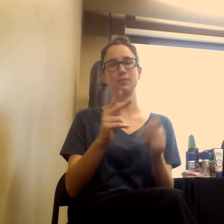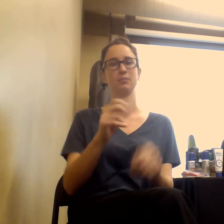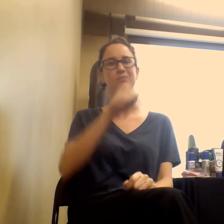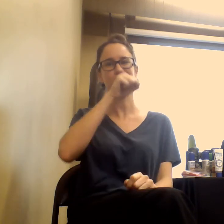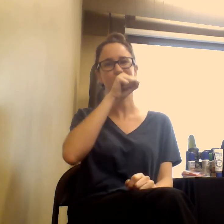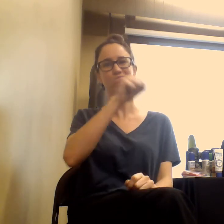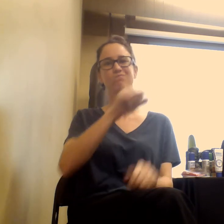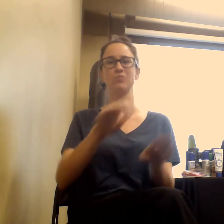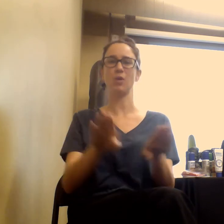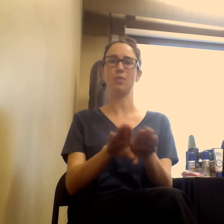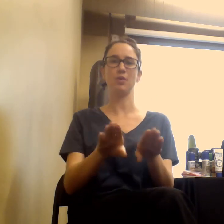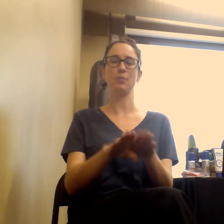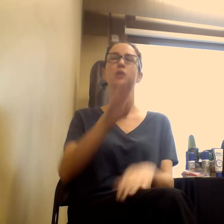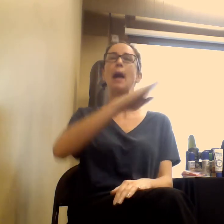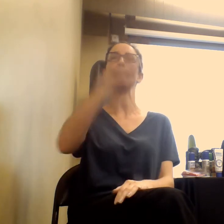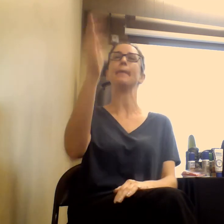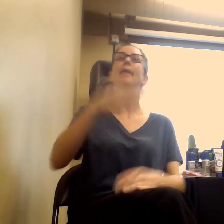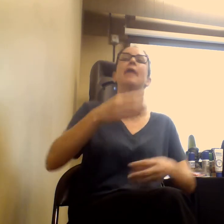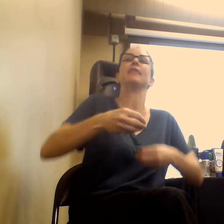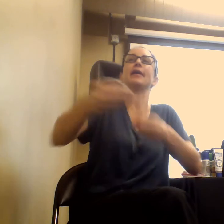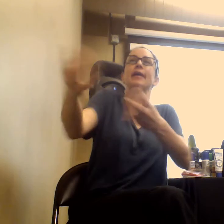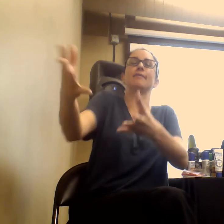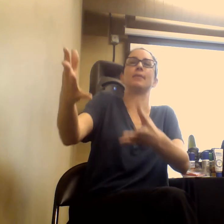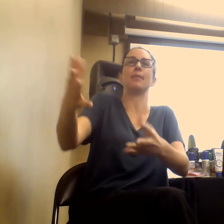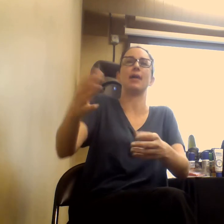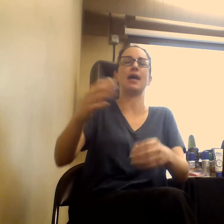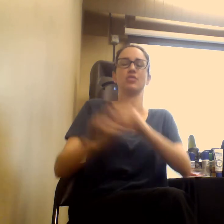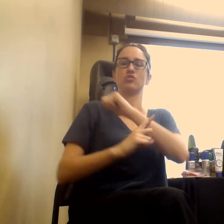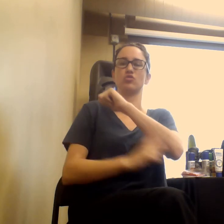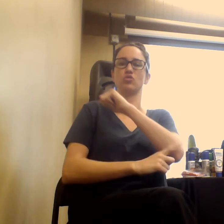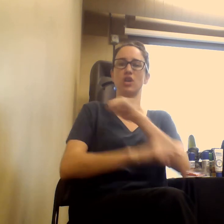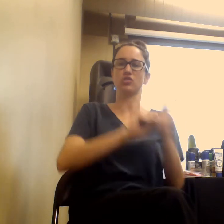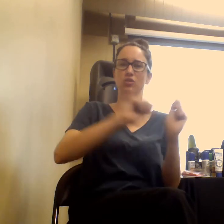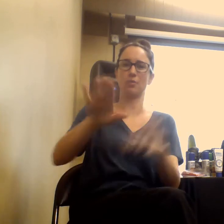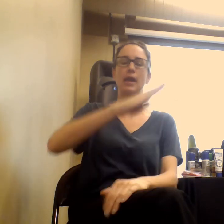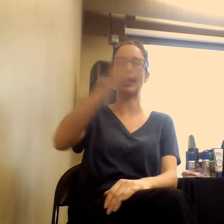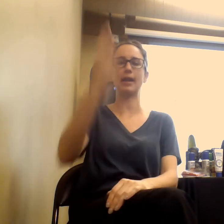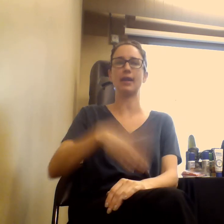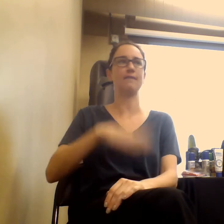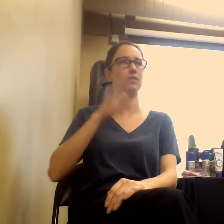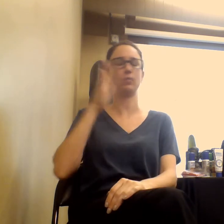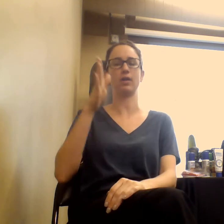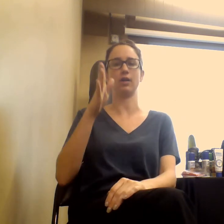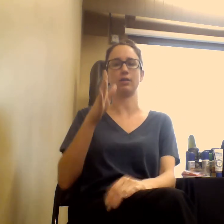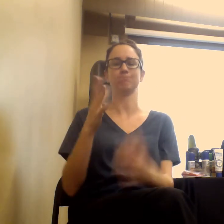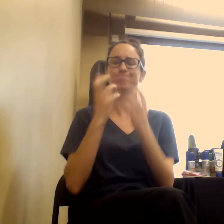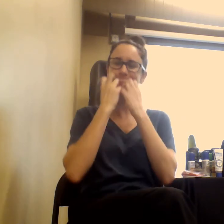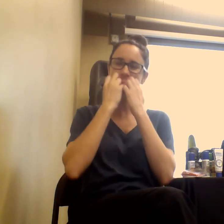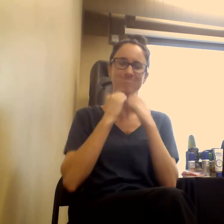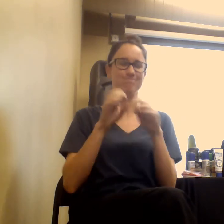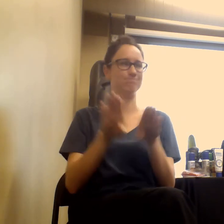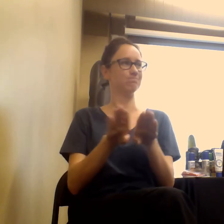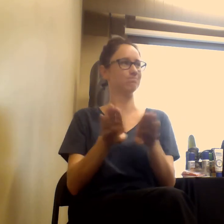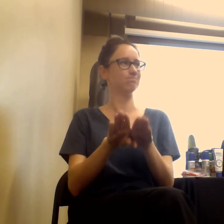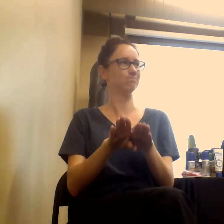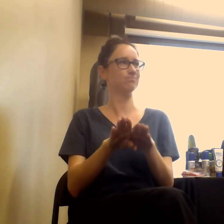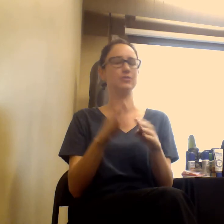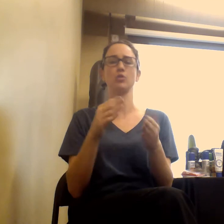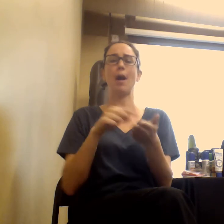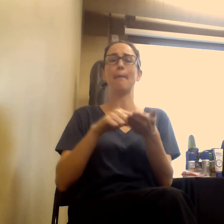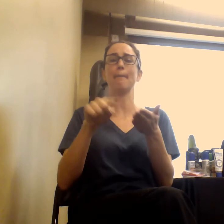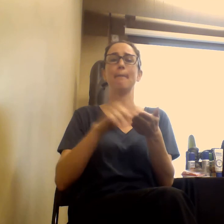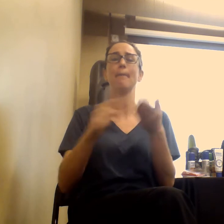resold. And downstairs we do have a very famous shoe guy and all his information that we can give